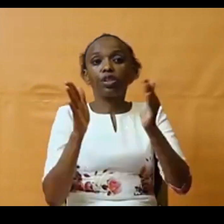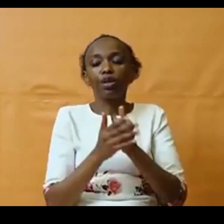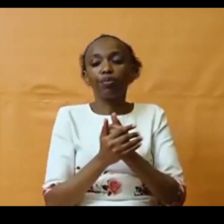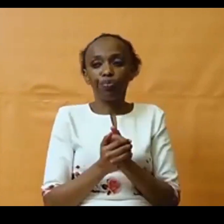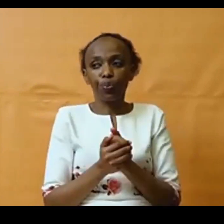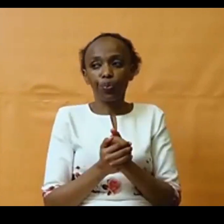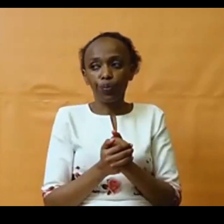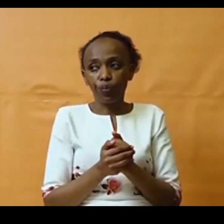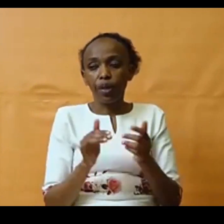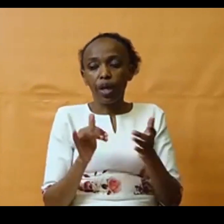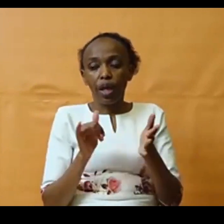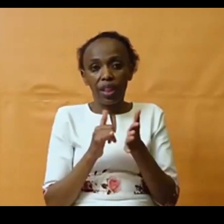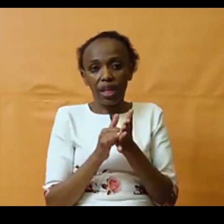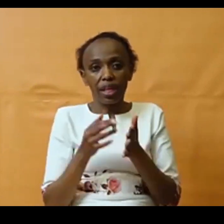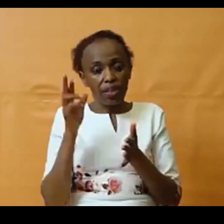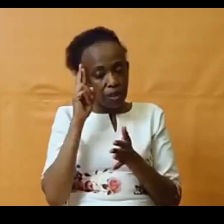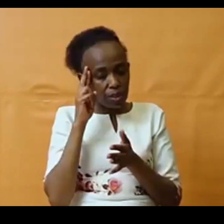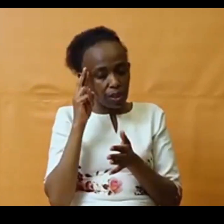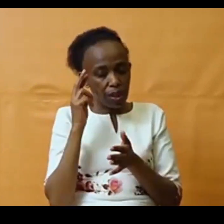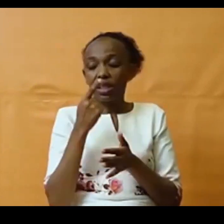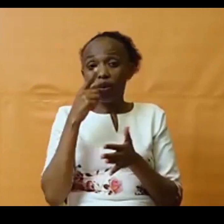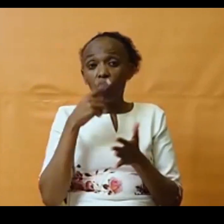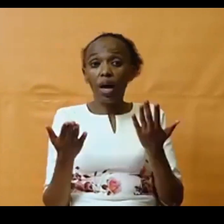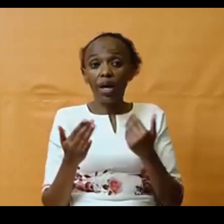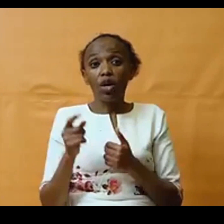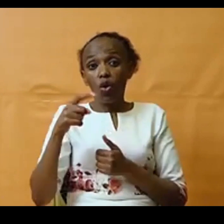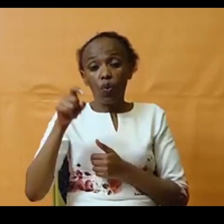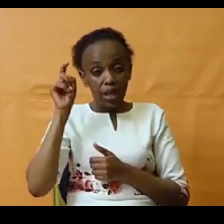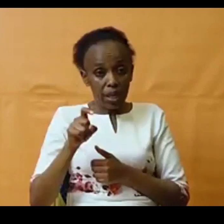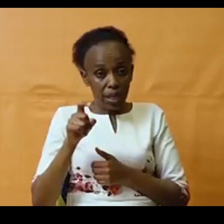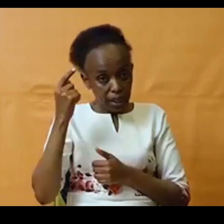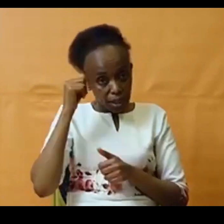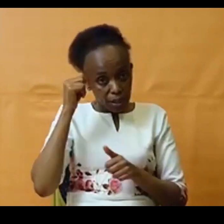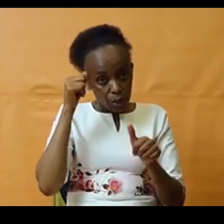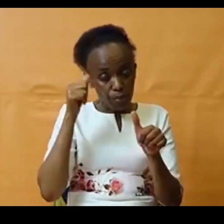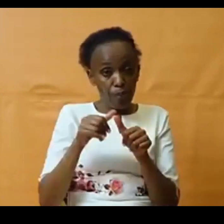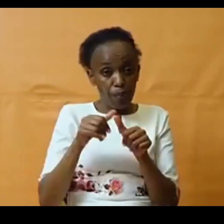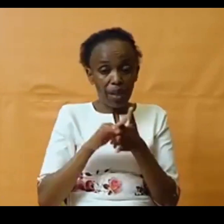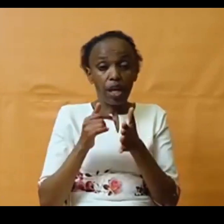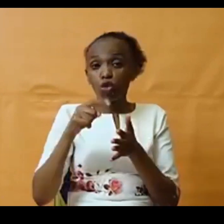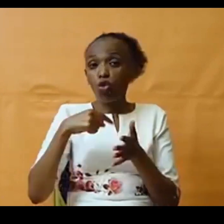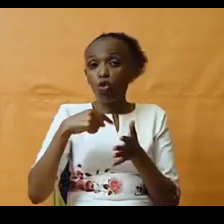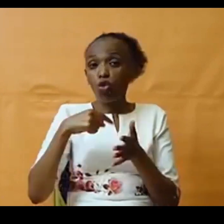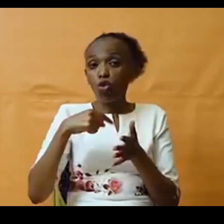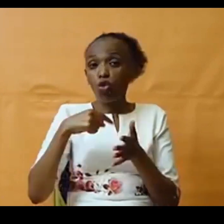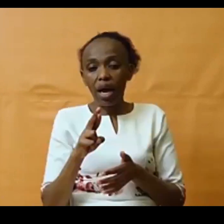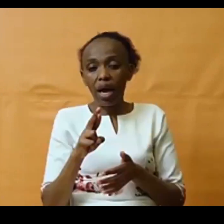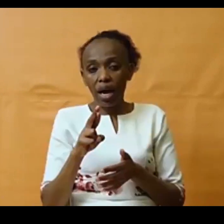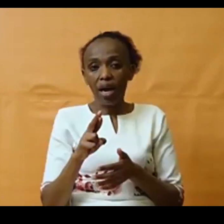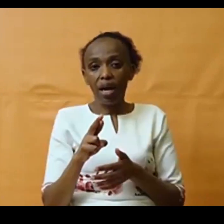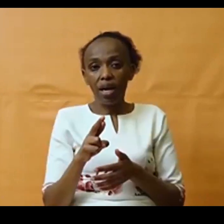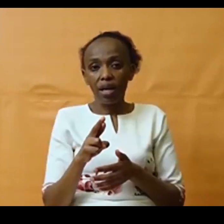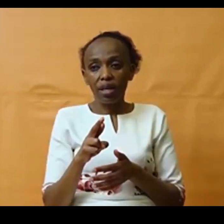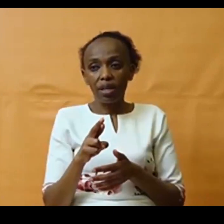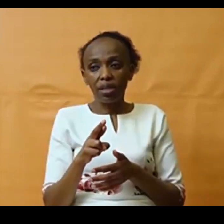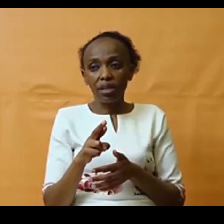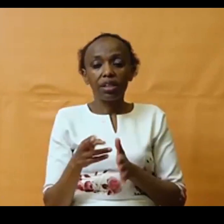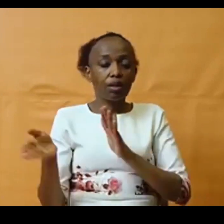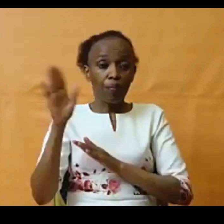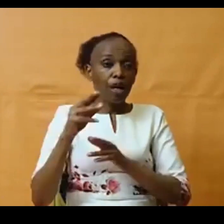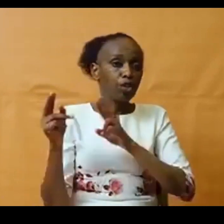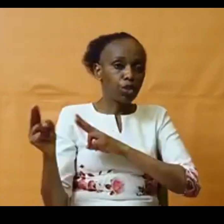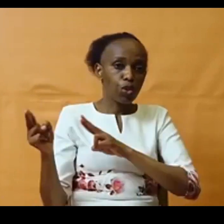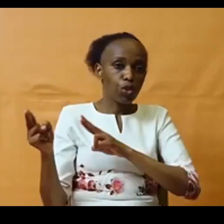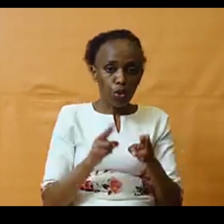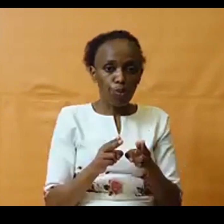And that the reason I say this is because we need to remember that effectively what we are in is back to normal. And